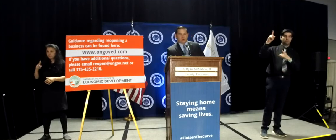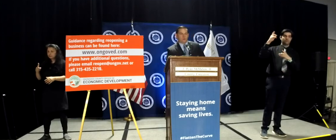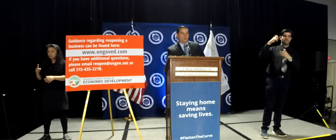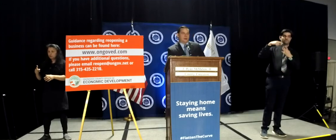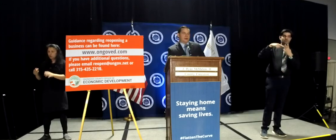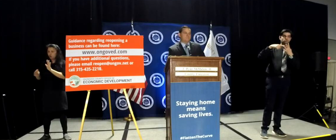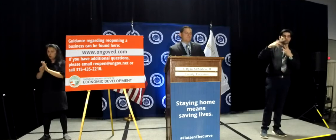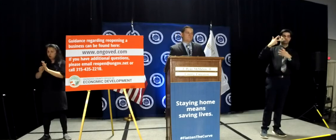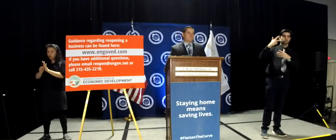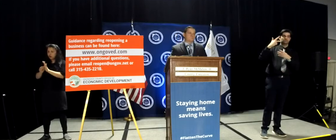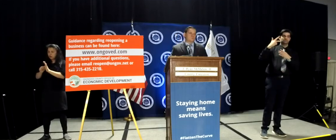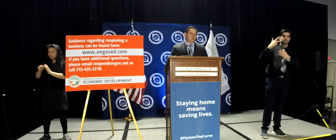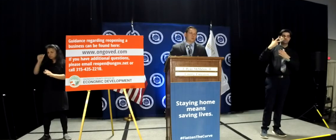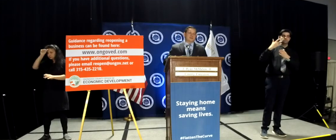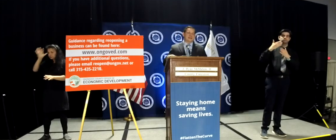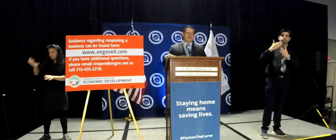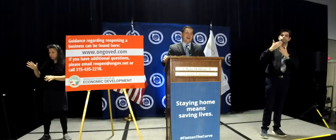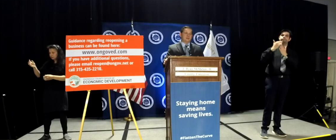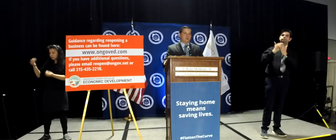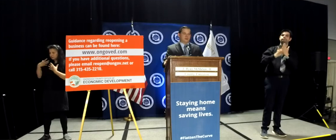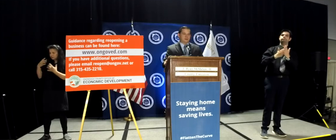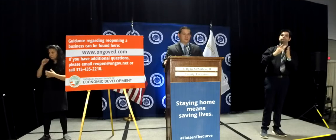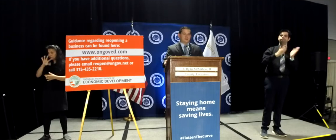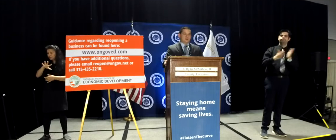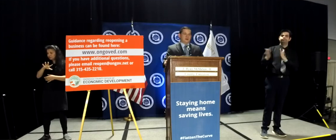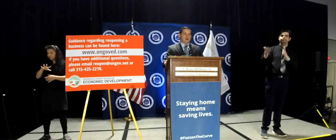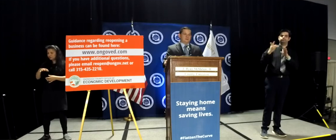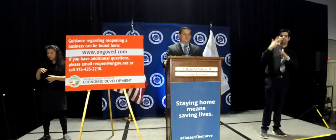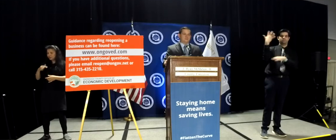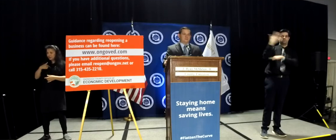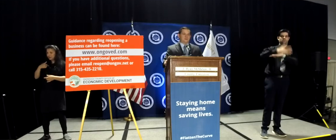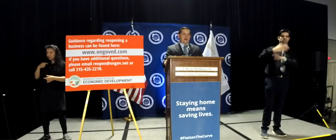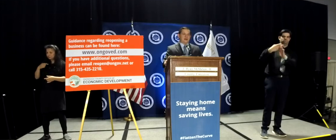don't know that we can put a deadline, but